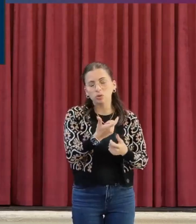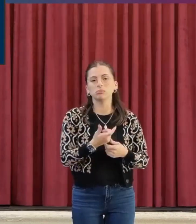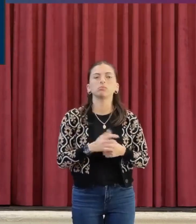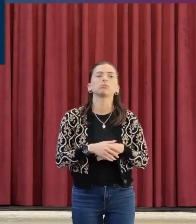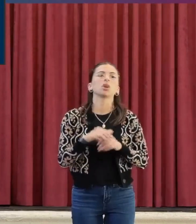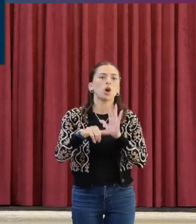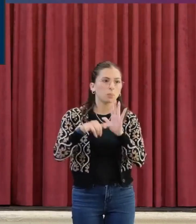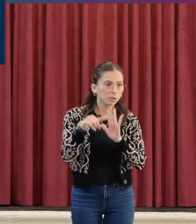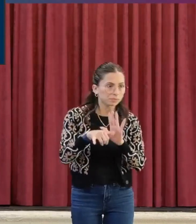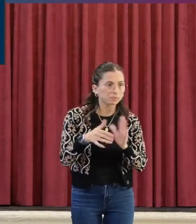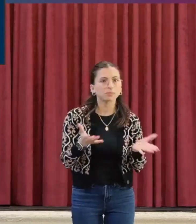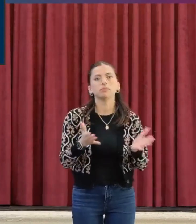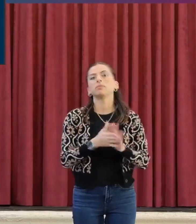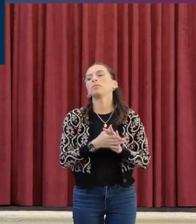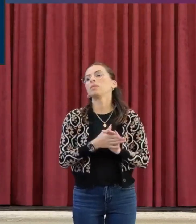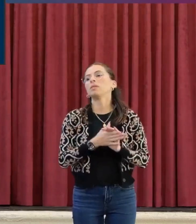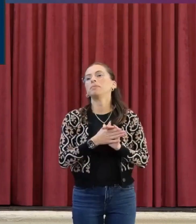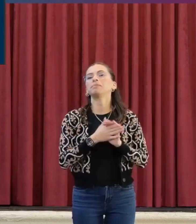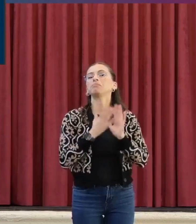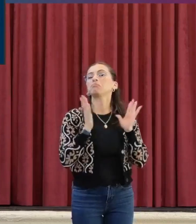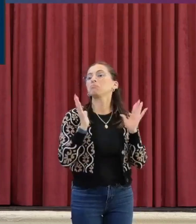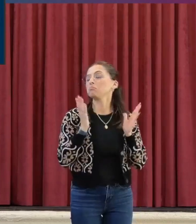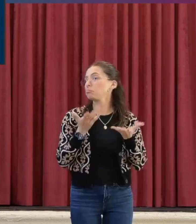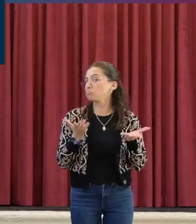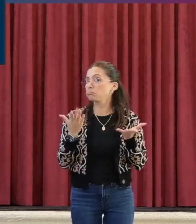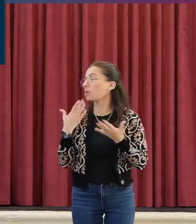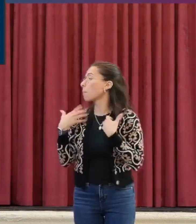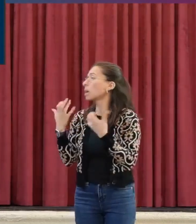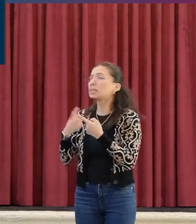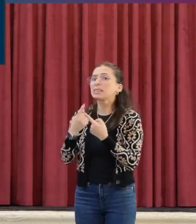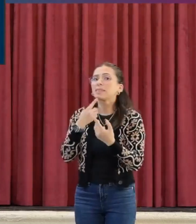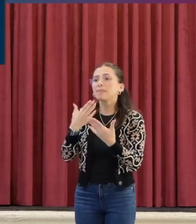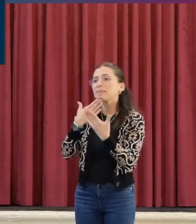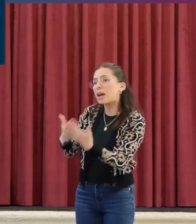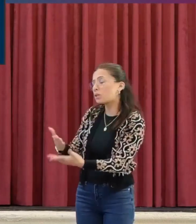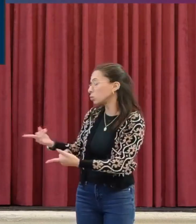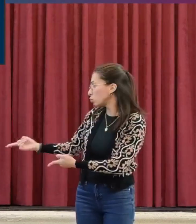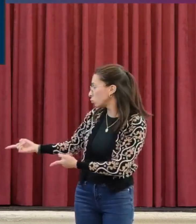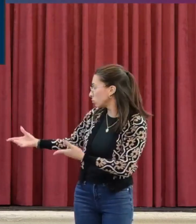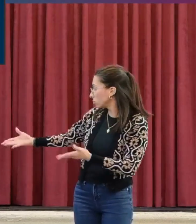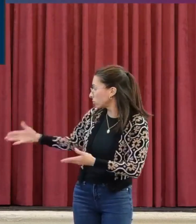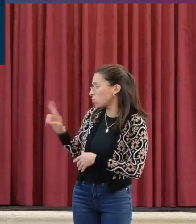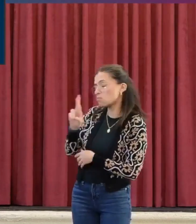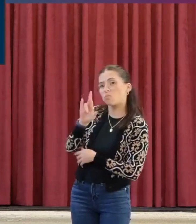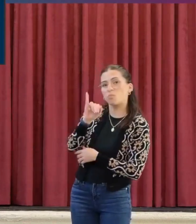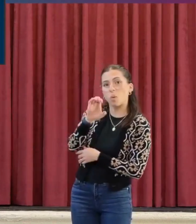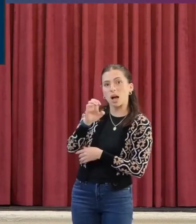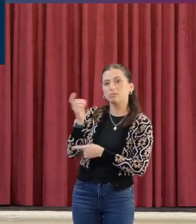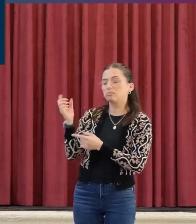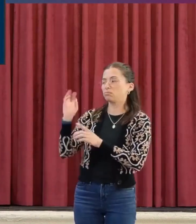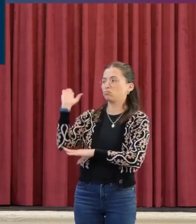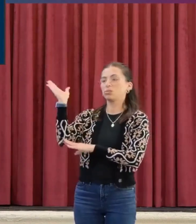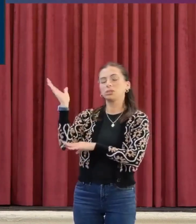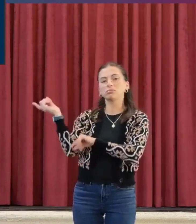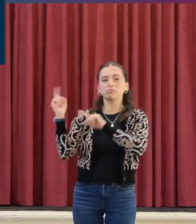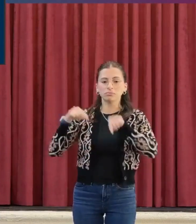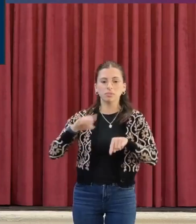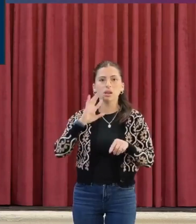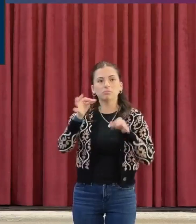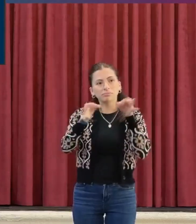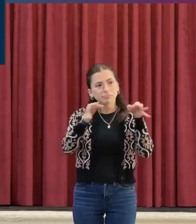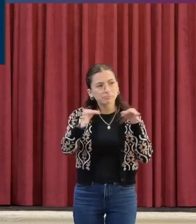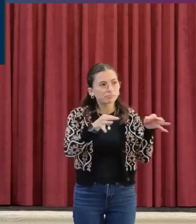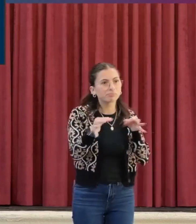up to copy sign your question so that everyone who's watching on the live stream can see the question as well. And thank you so much to our presenter this